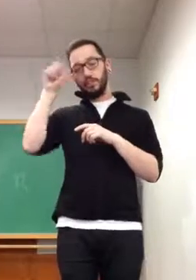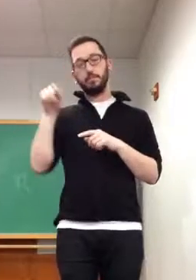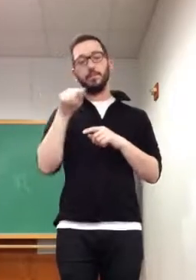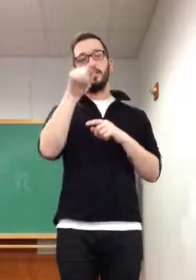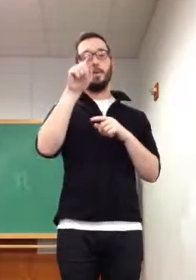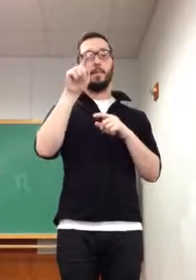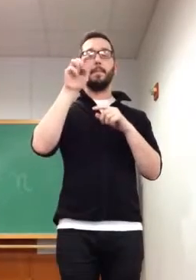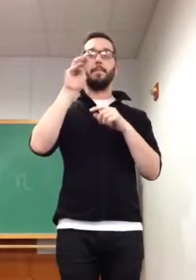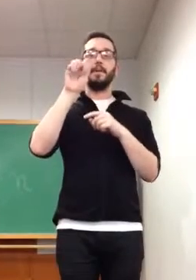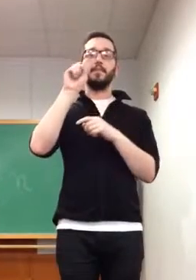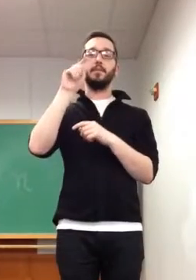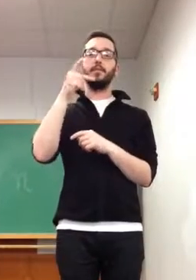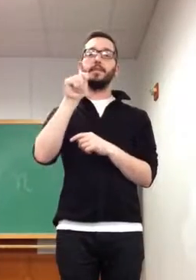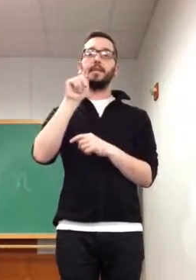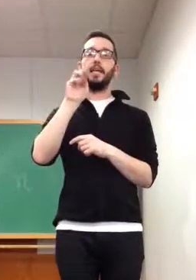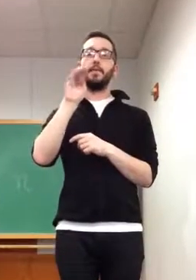migrating to Europe, forgetting